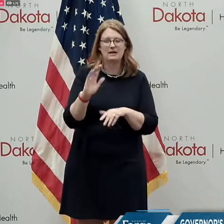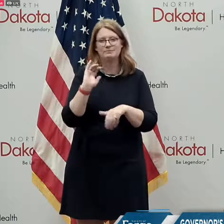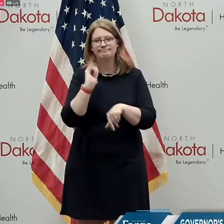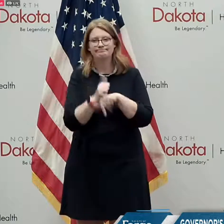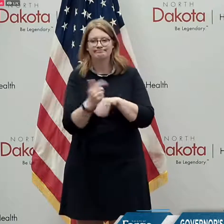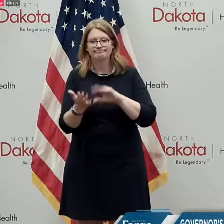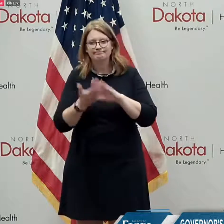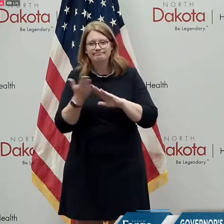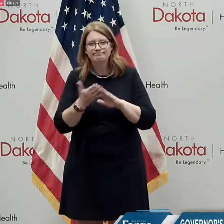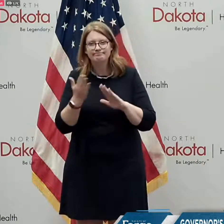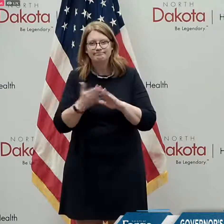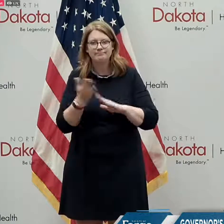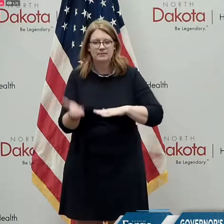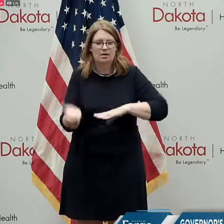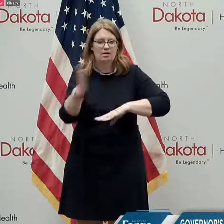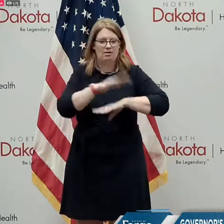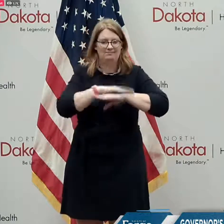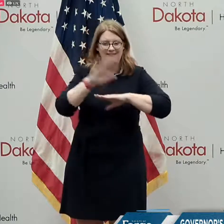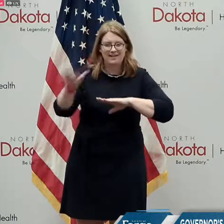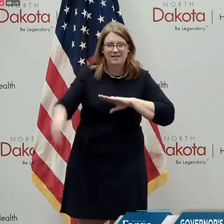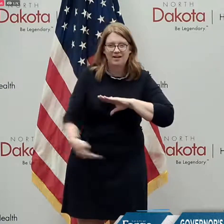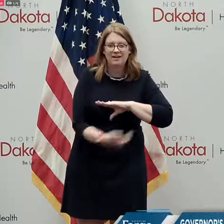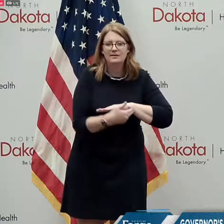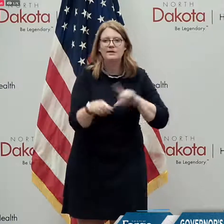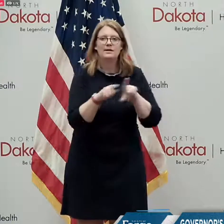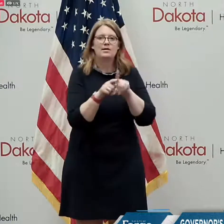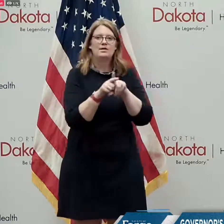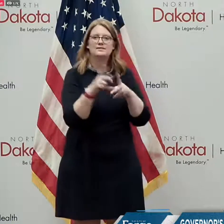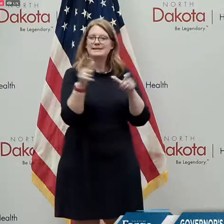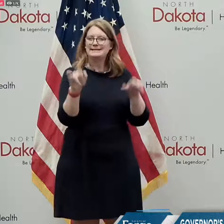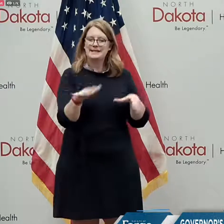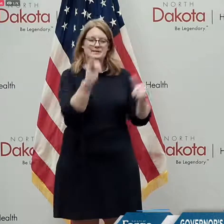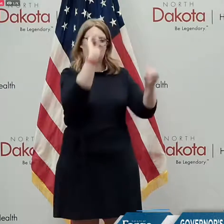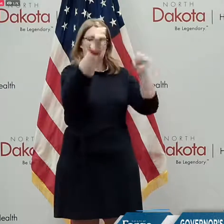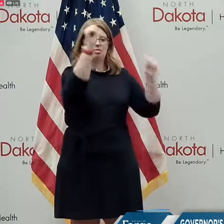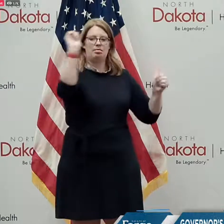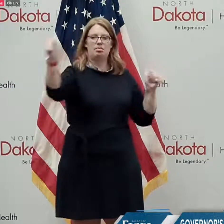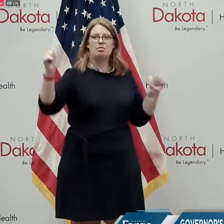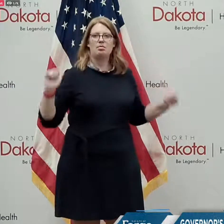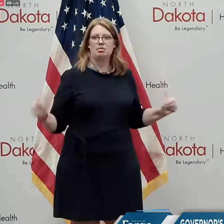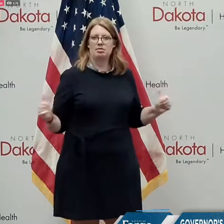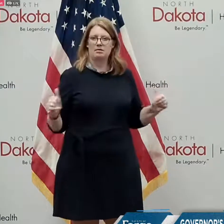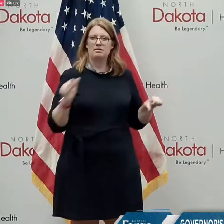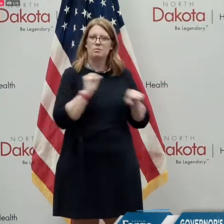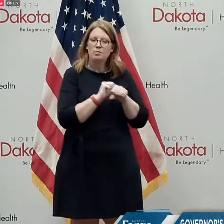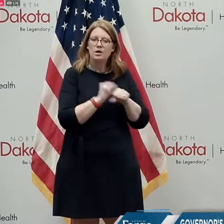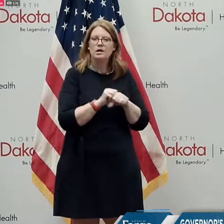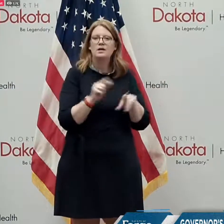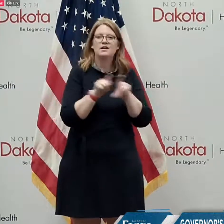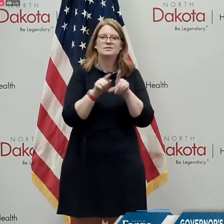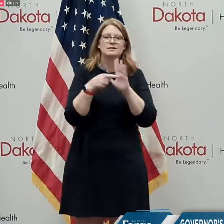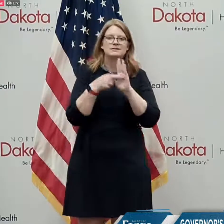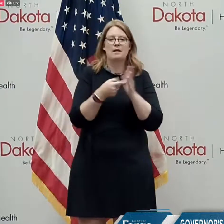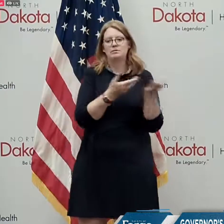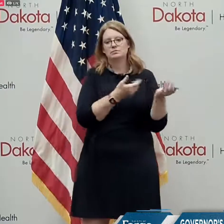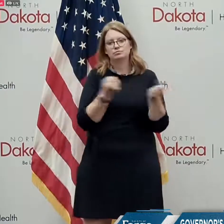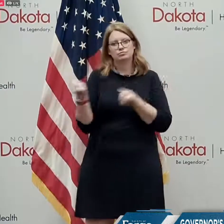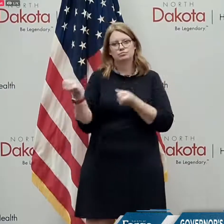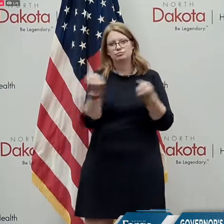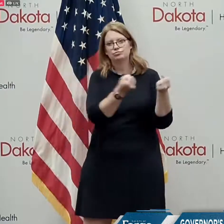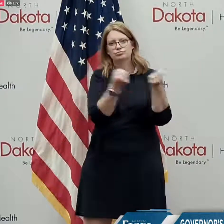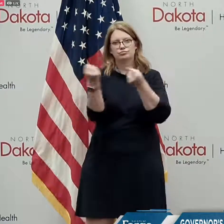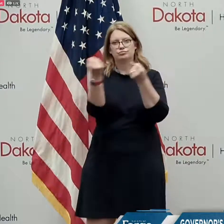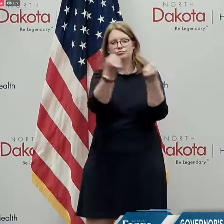all the work that they've been doing on the remote testing locations, all the work that they've been doing on transporting samples. And I think way